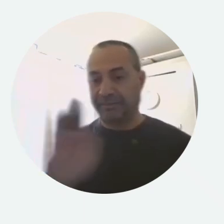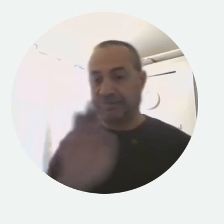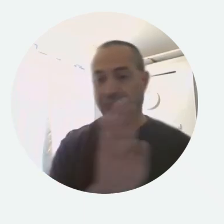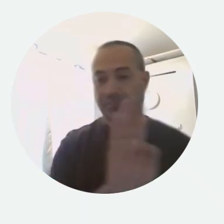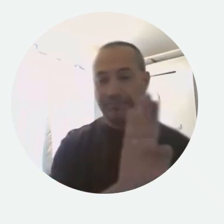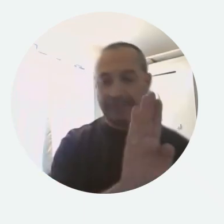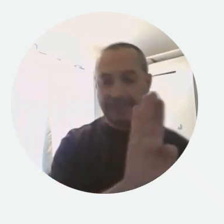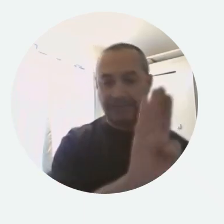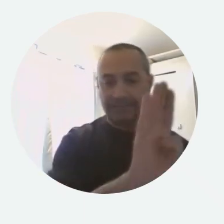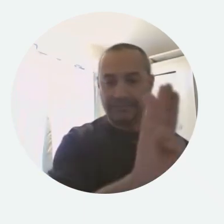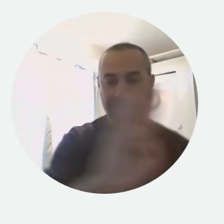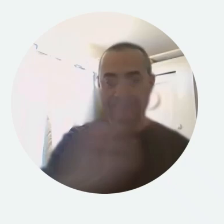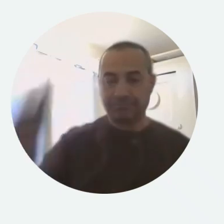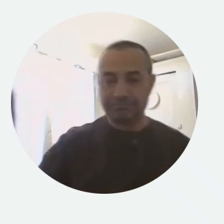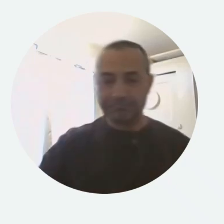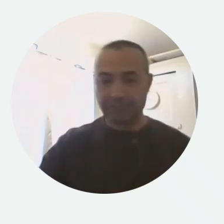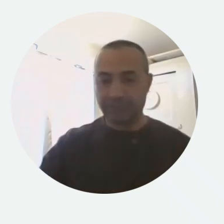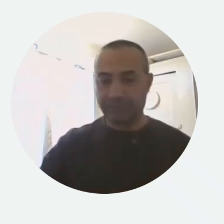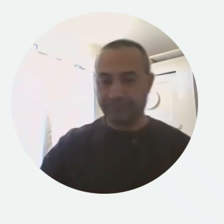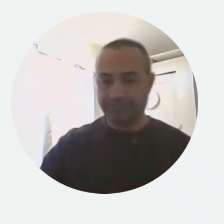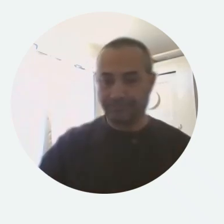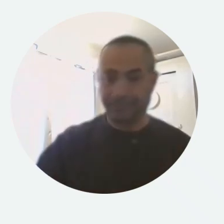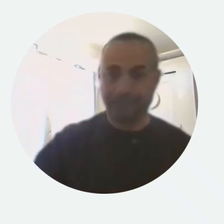no. Again, no.